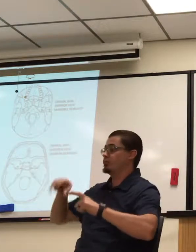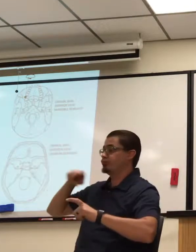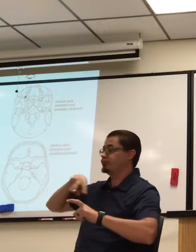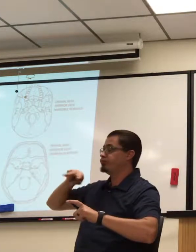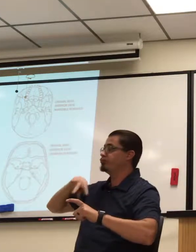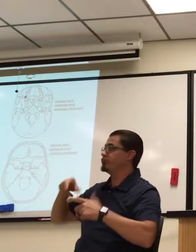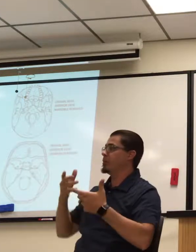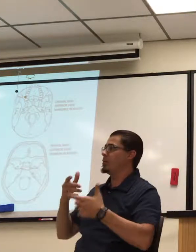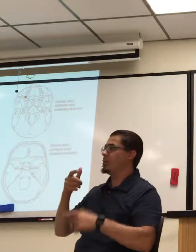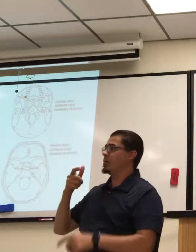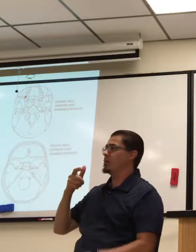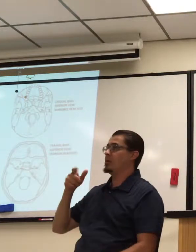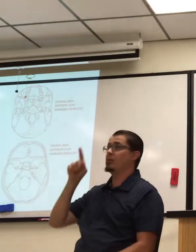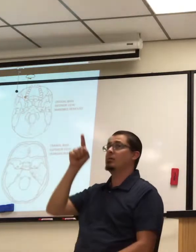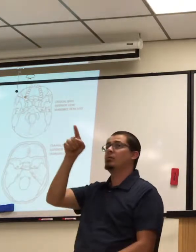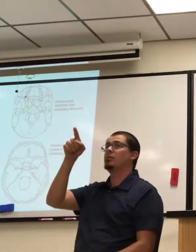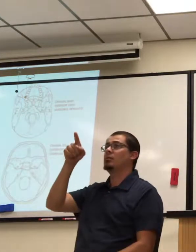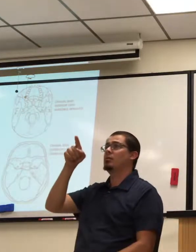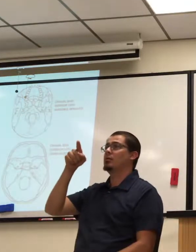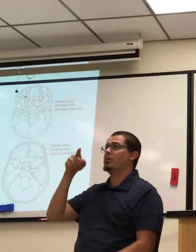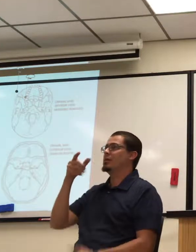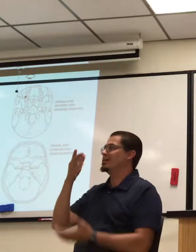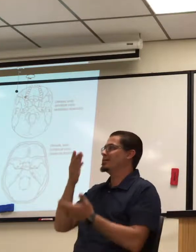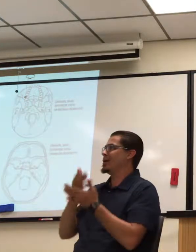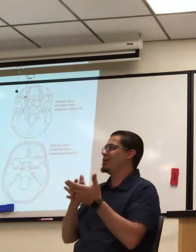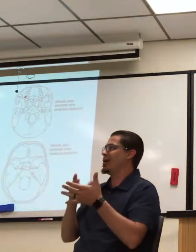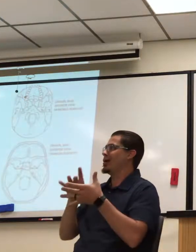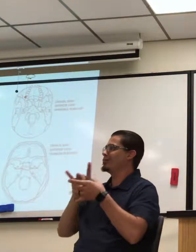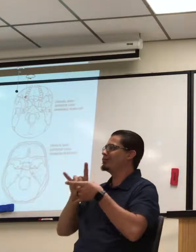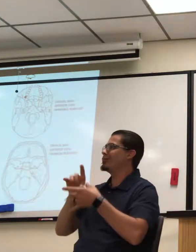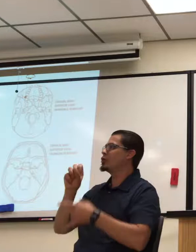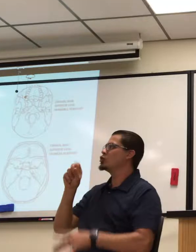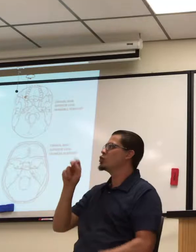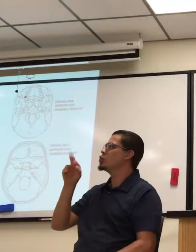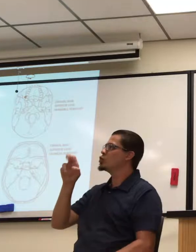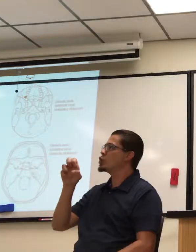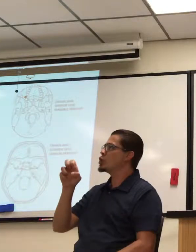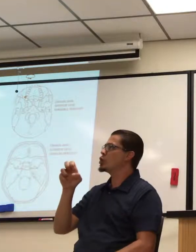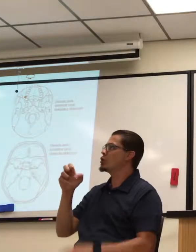maybe even in the back of the room, that there are sutures holding these bones together, okay?